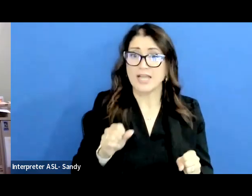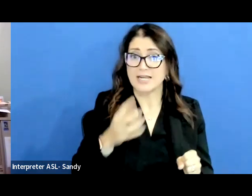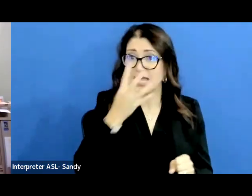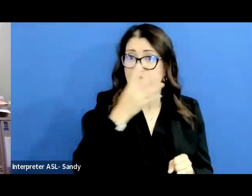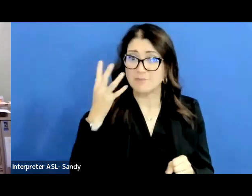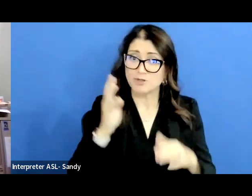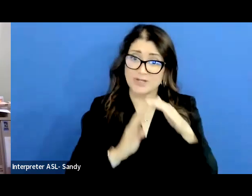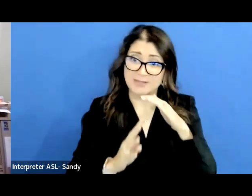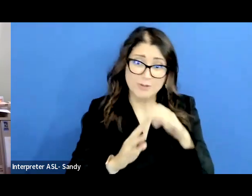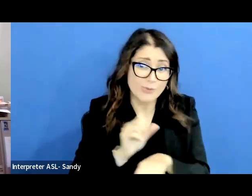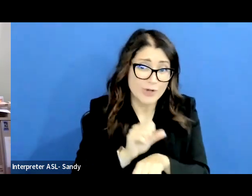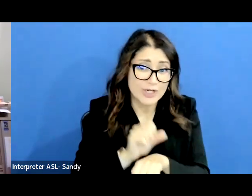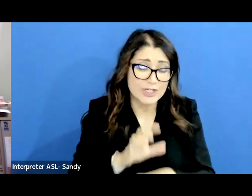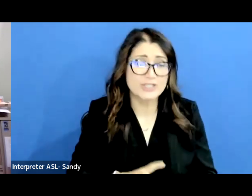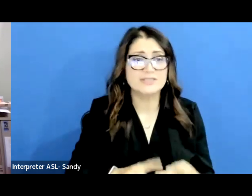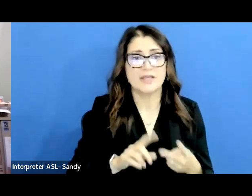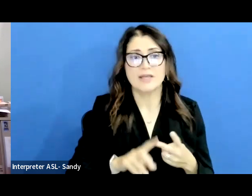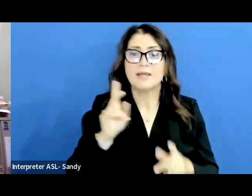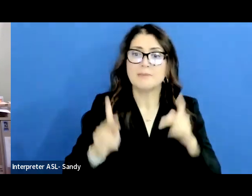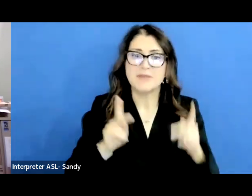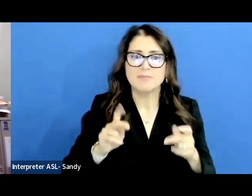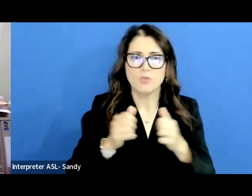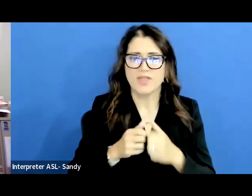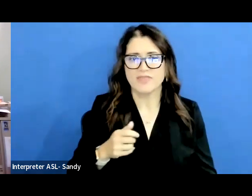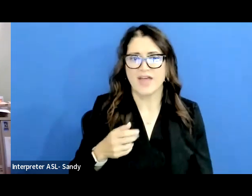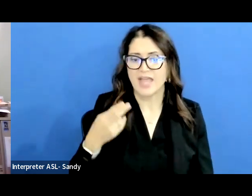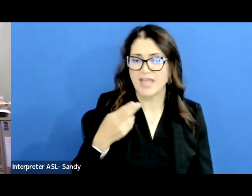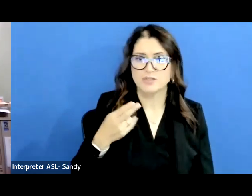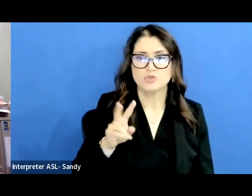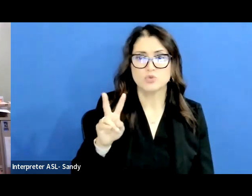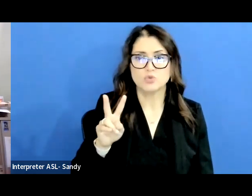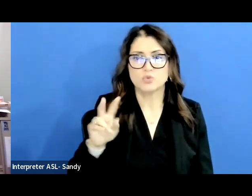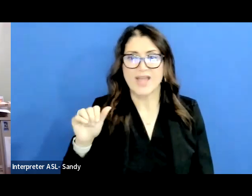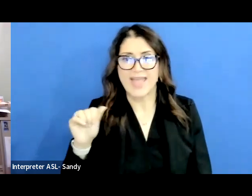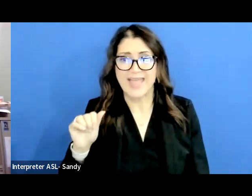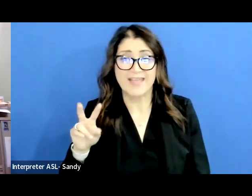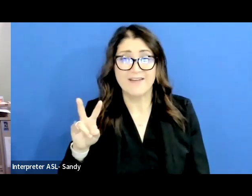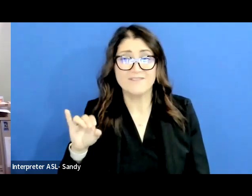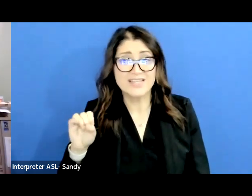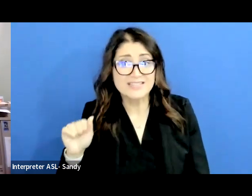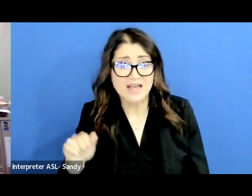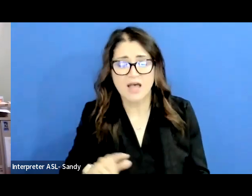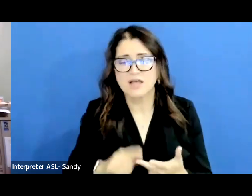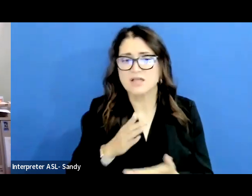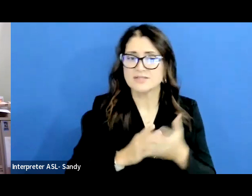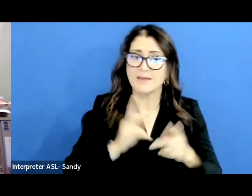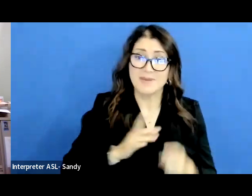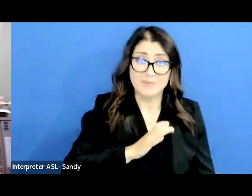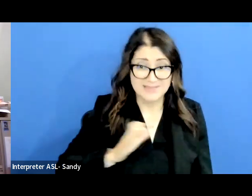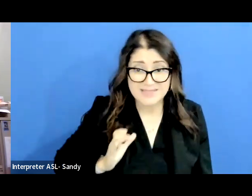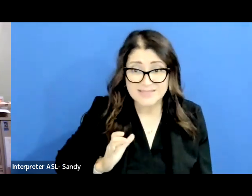workers, people here with an H-2A visa, some people that are citizens, some people that